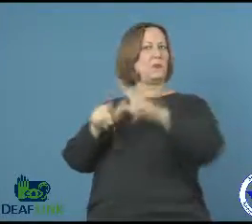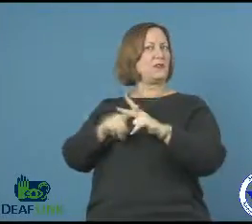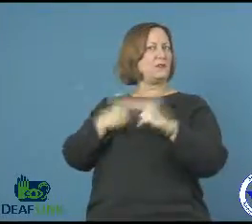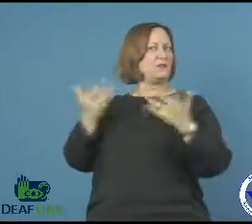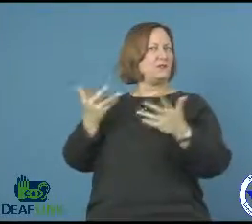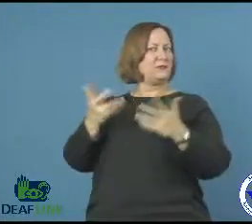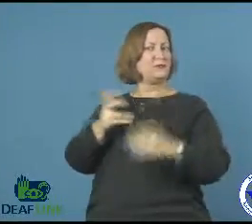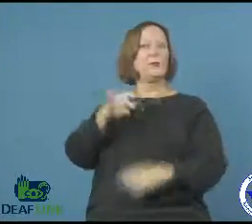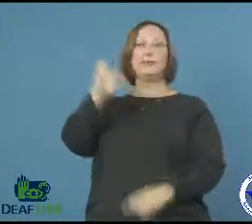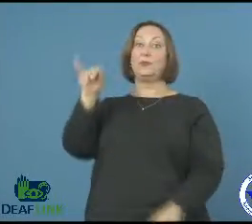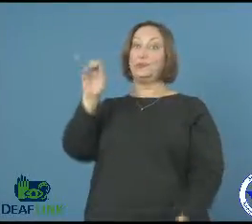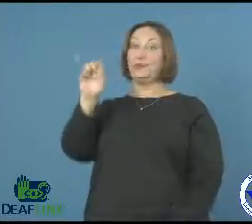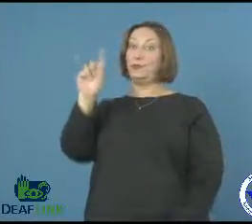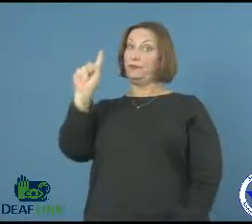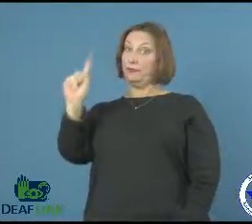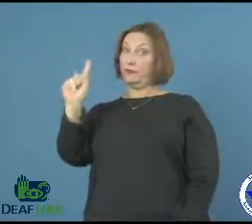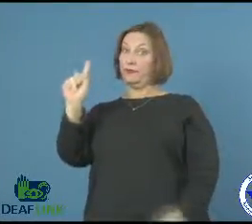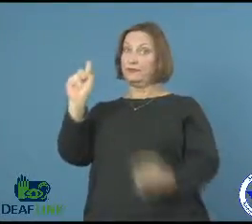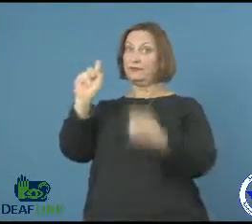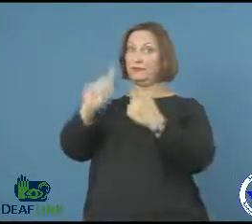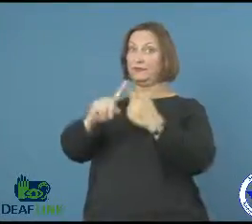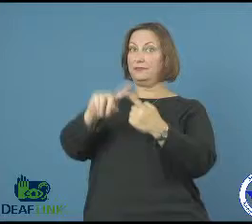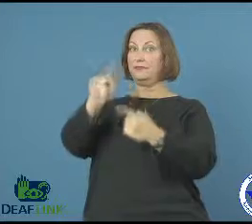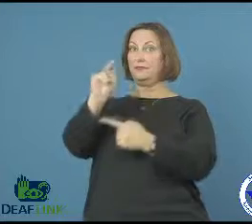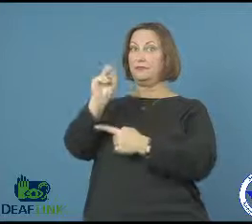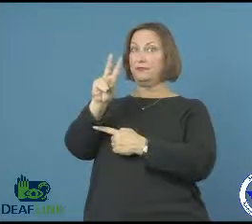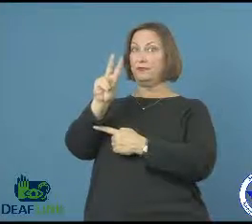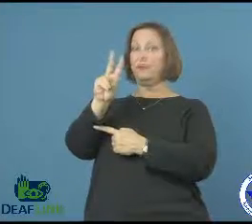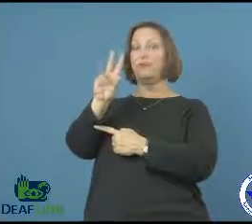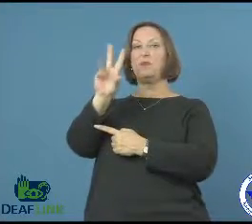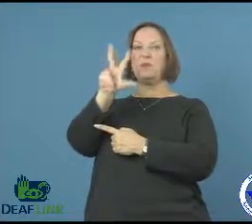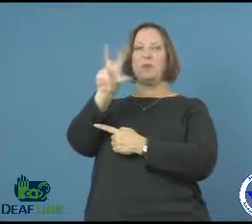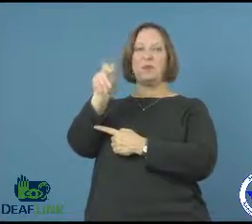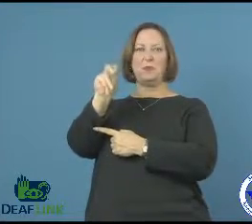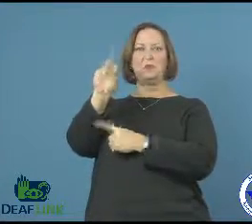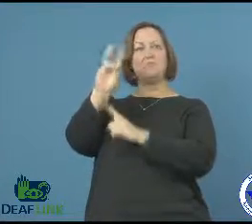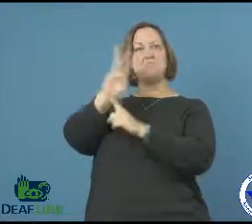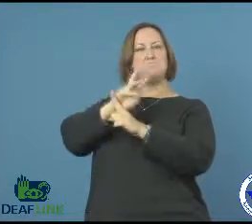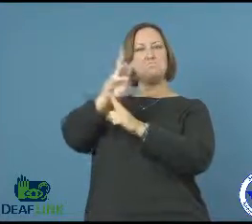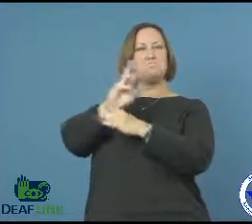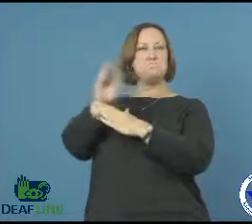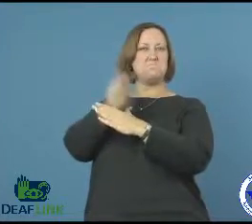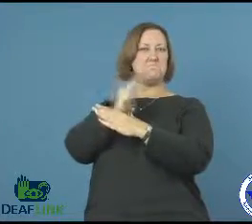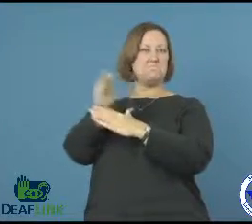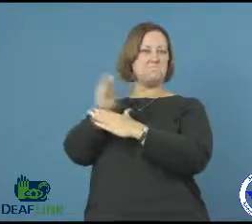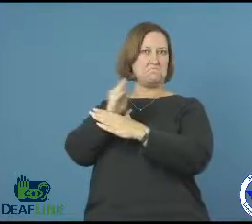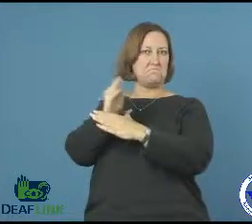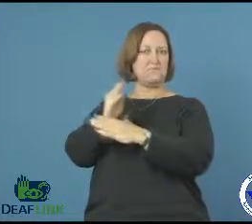Hurricane season begins June 1st and lasts through November 30th.